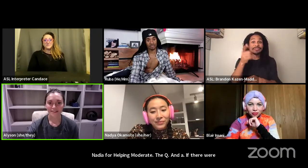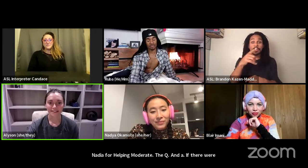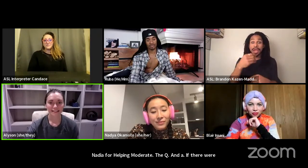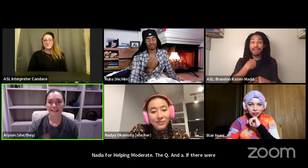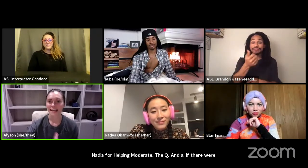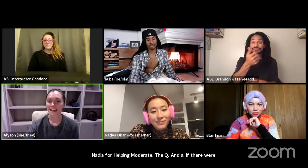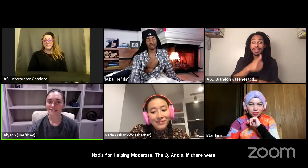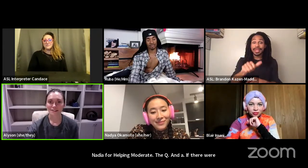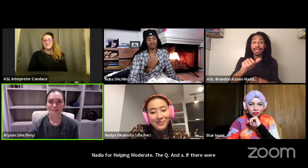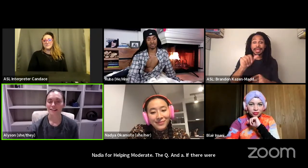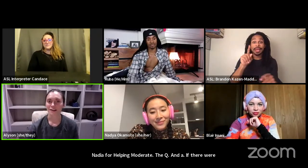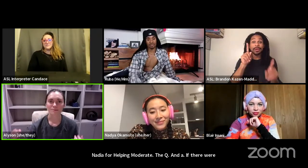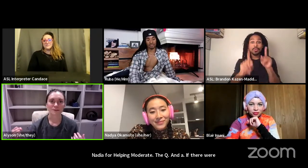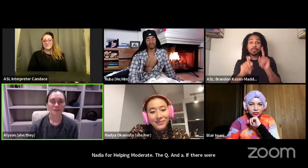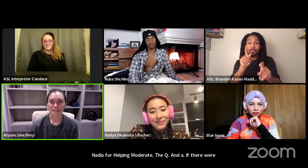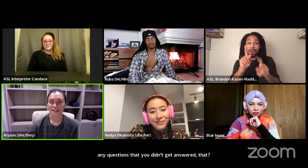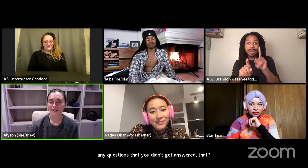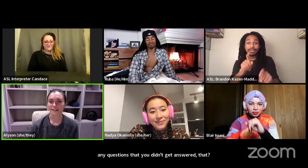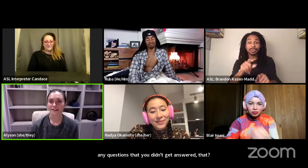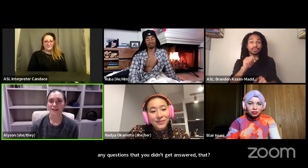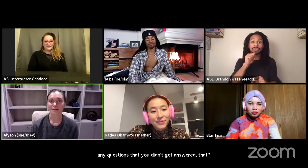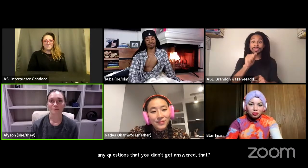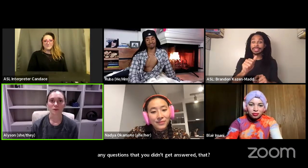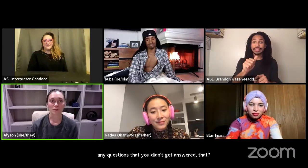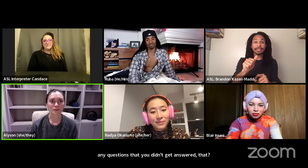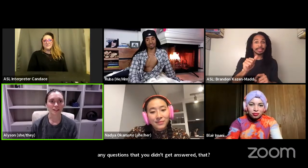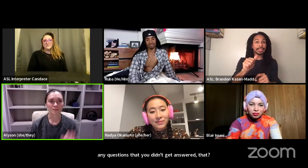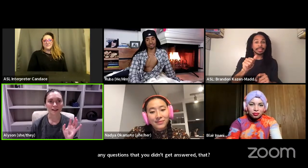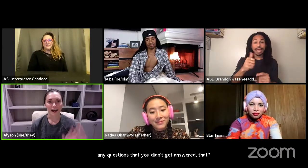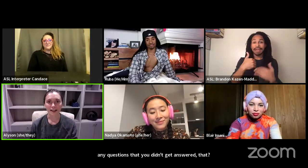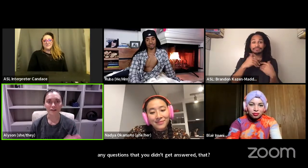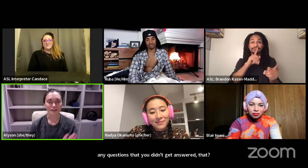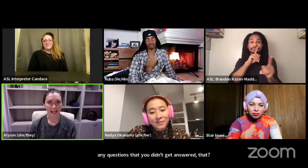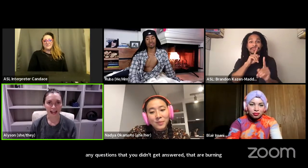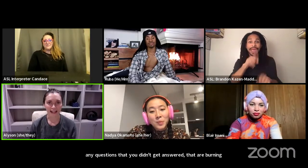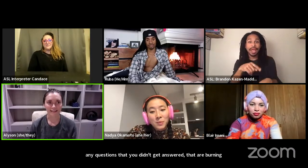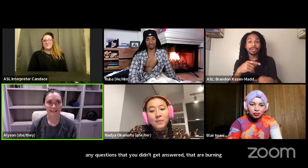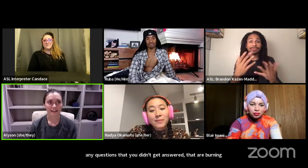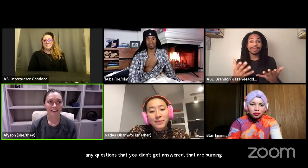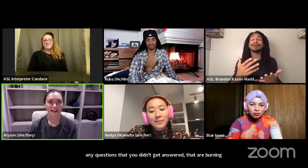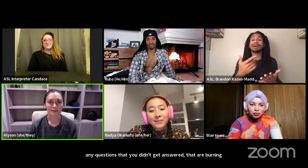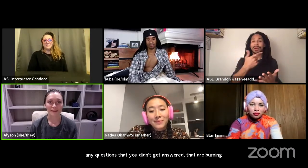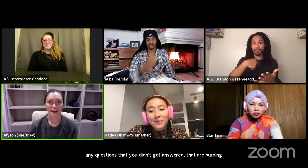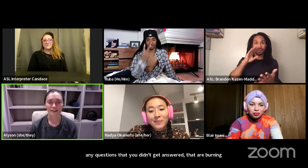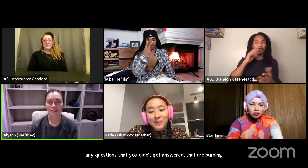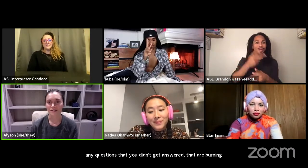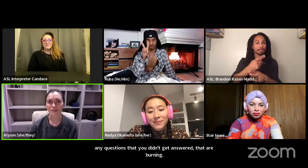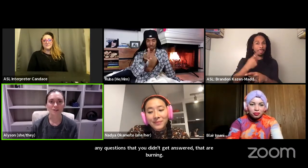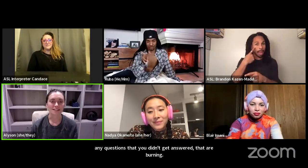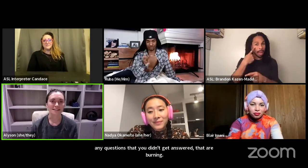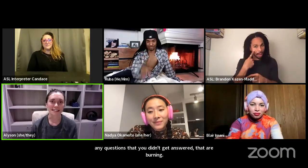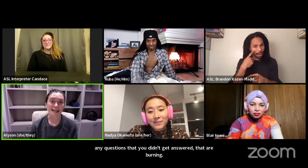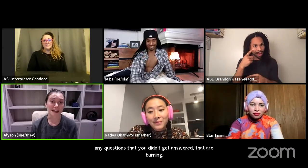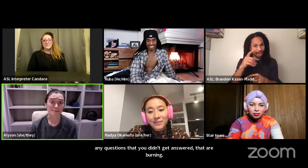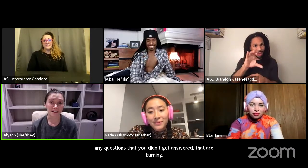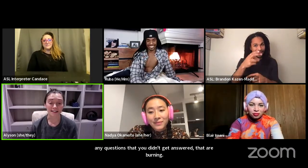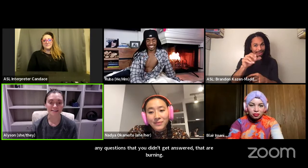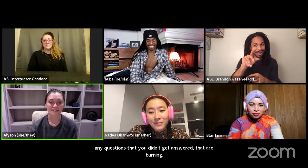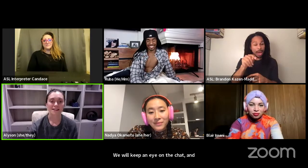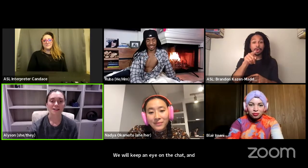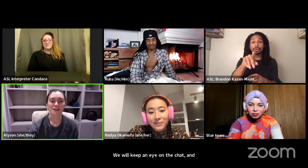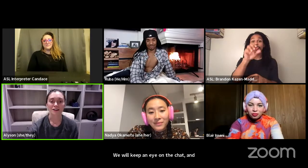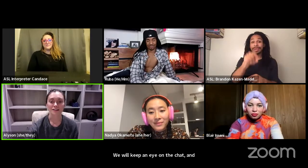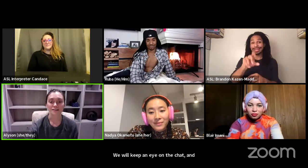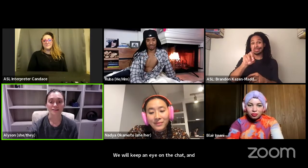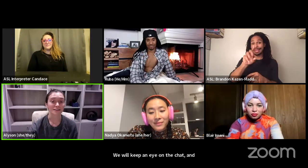questions that you didn't get answered that are burning, we will keep an eye on the chat. And also you can DM